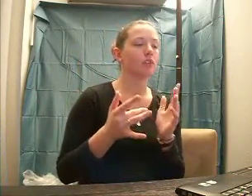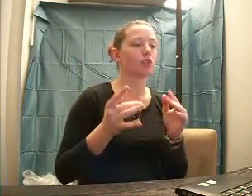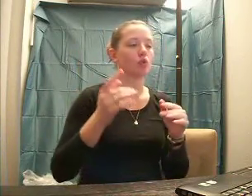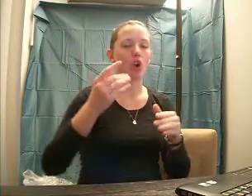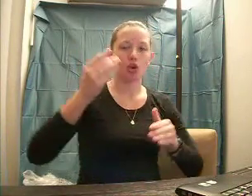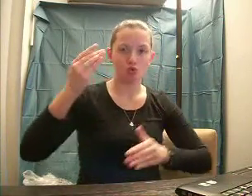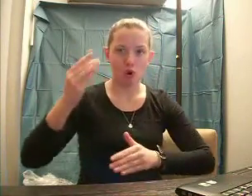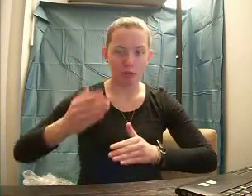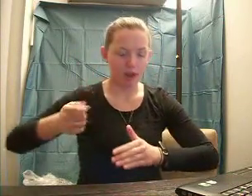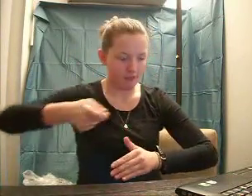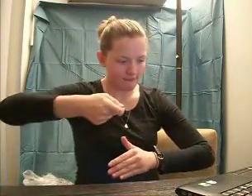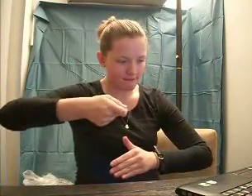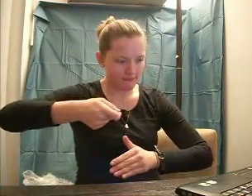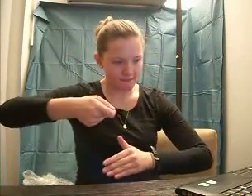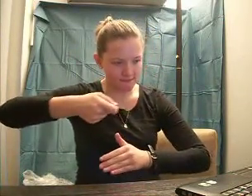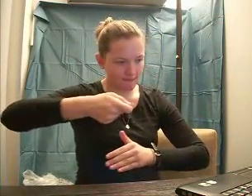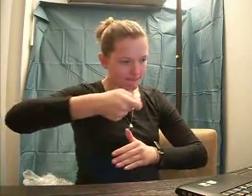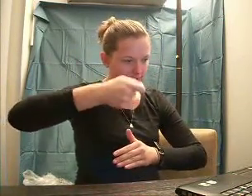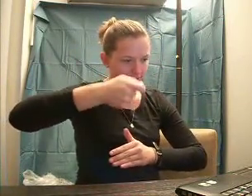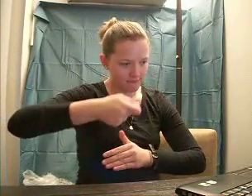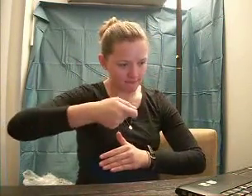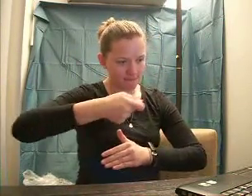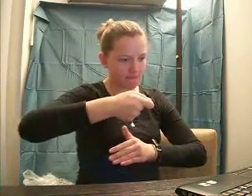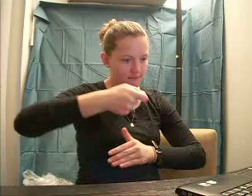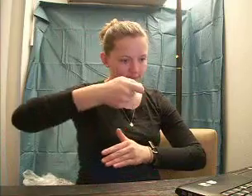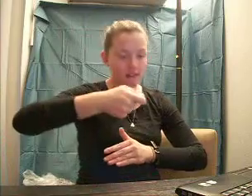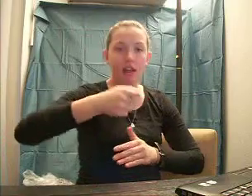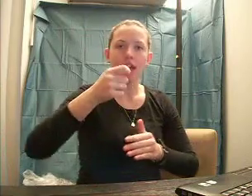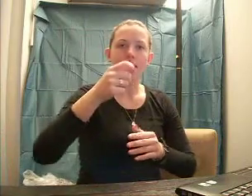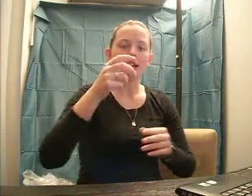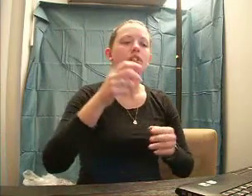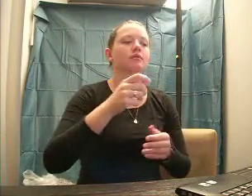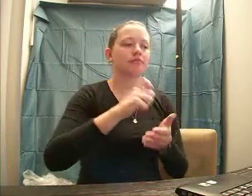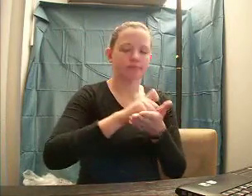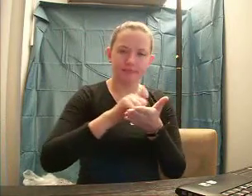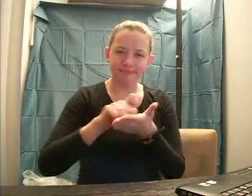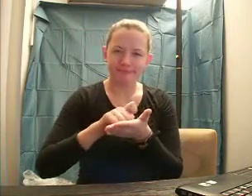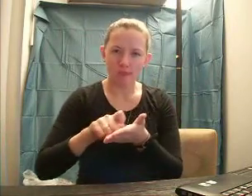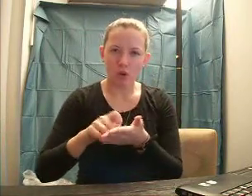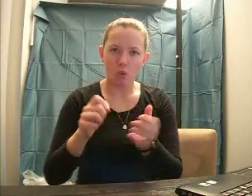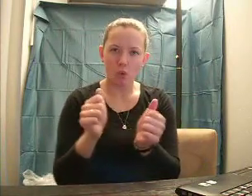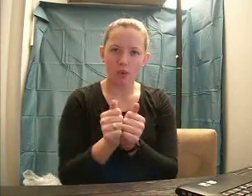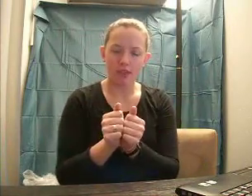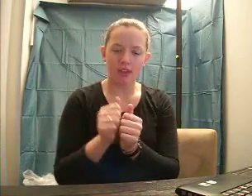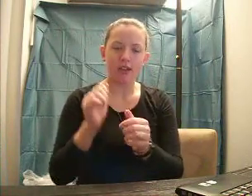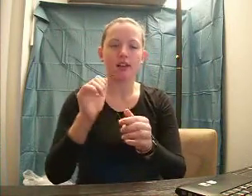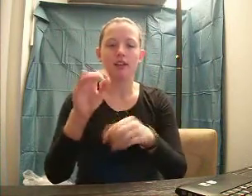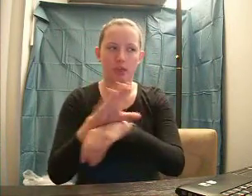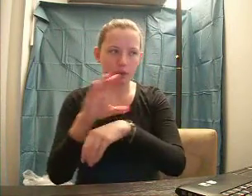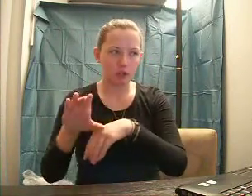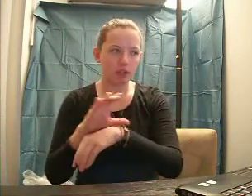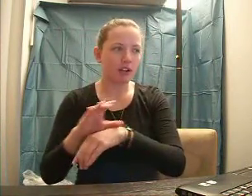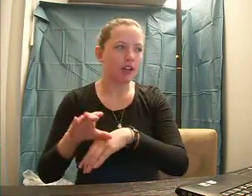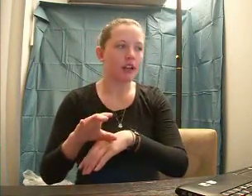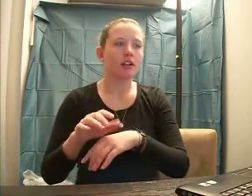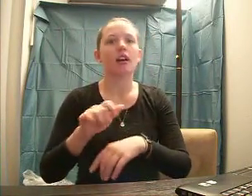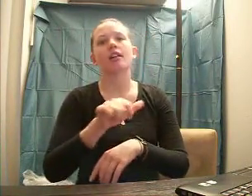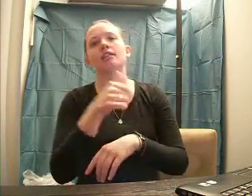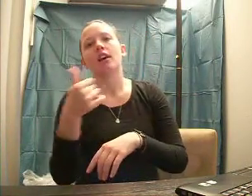back and forth. And then we're going to track that with a computer and use it to control another robot, which is going to tickle their arm with another stick. And then we're going to ask them to